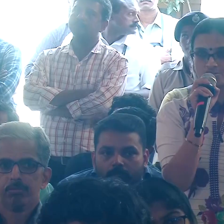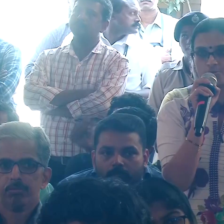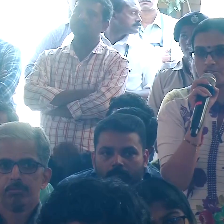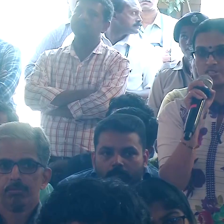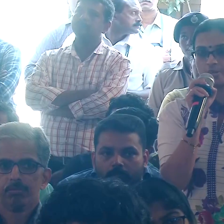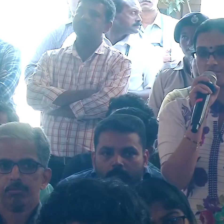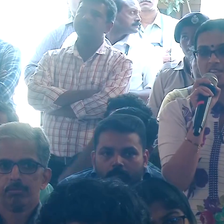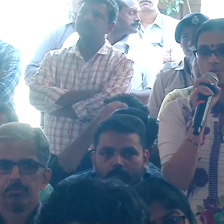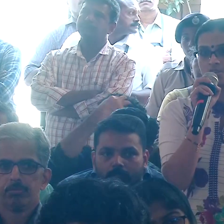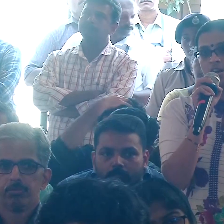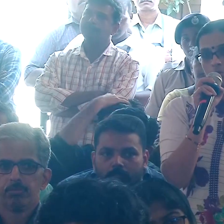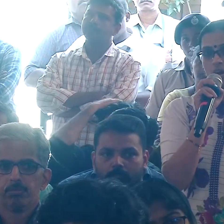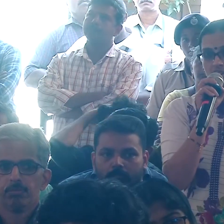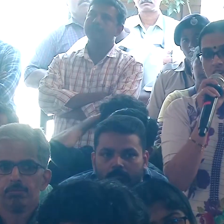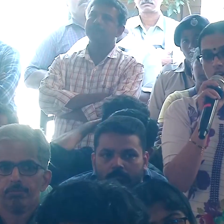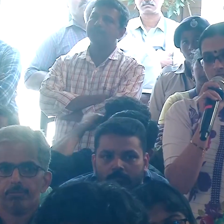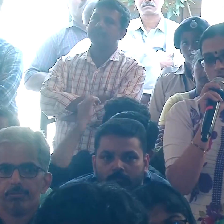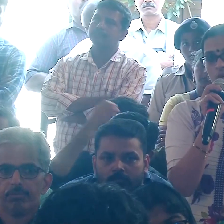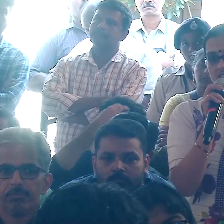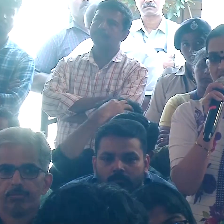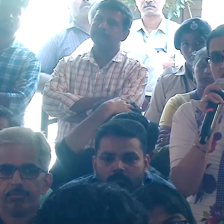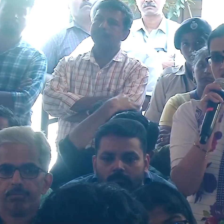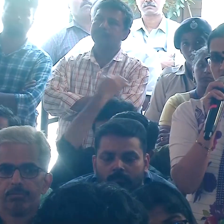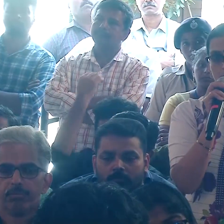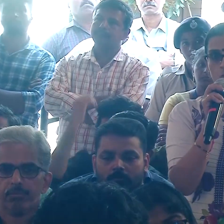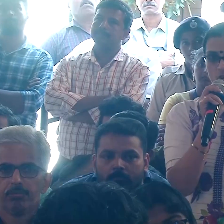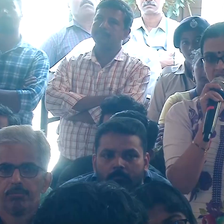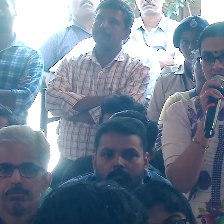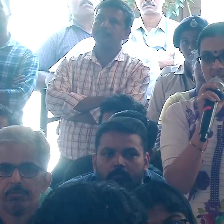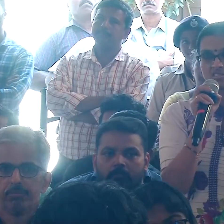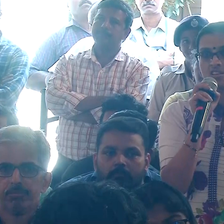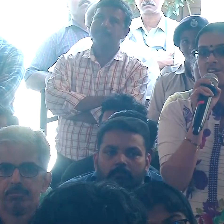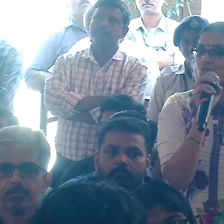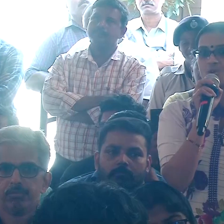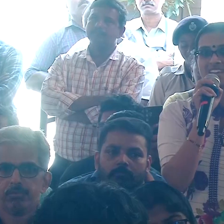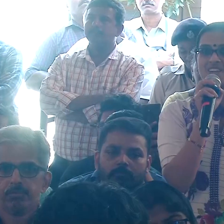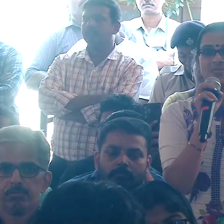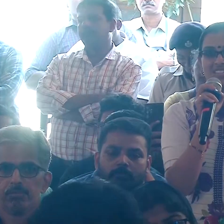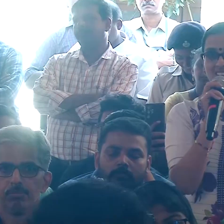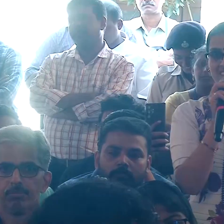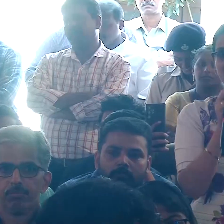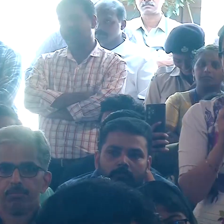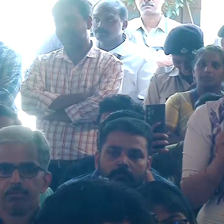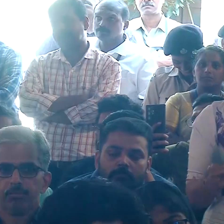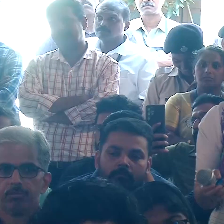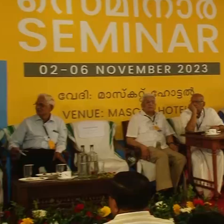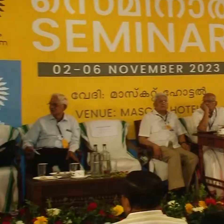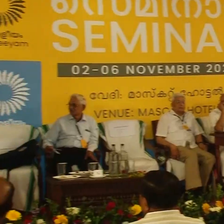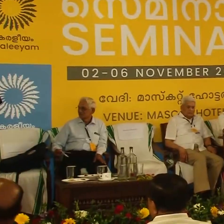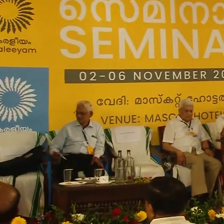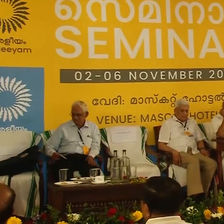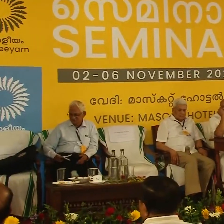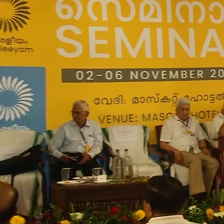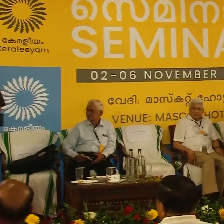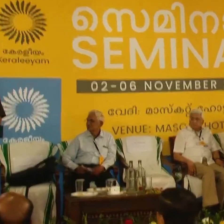GDP contribution, because they would work a lot towards the industrial progressiveness. So what can be done? Let me